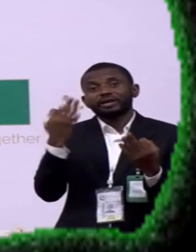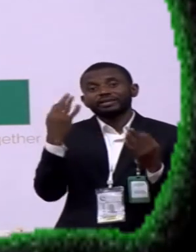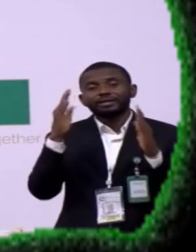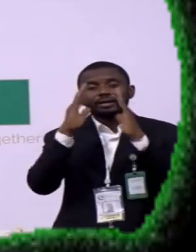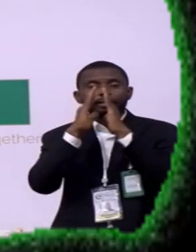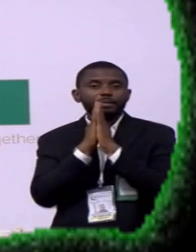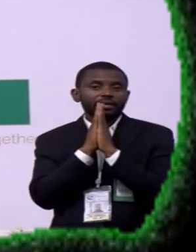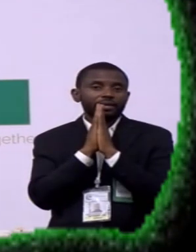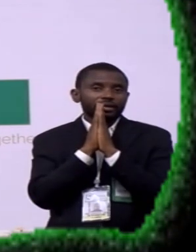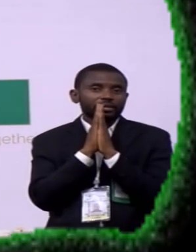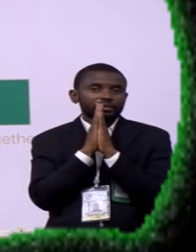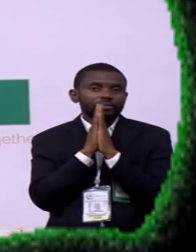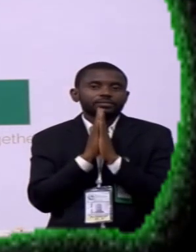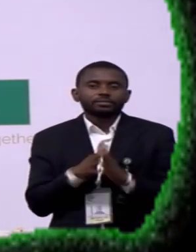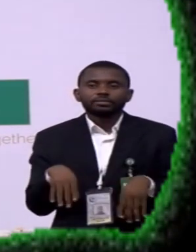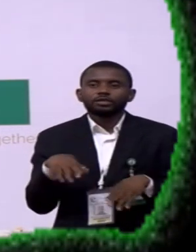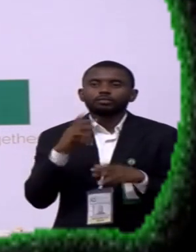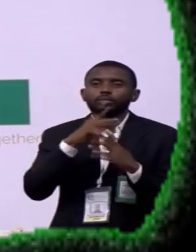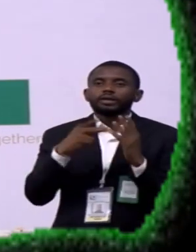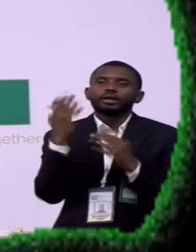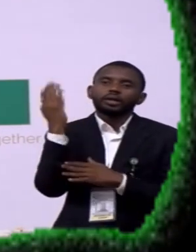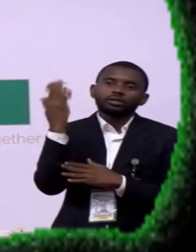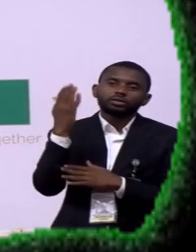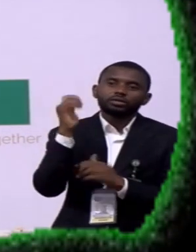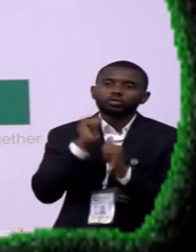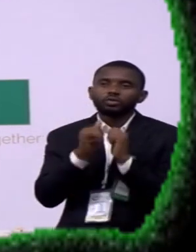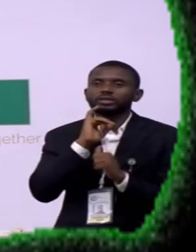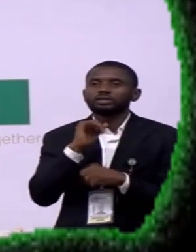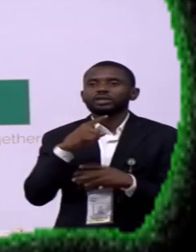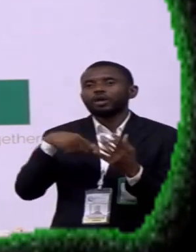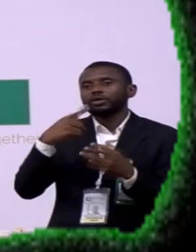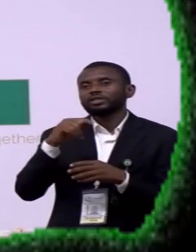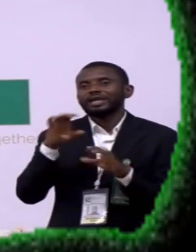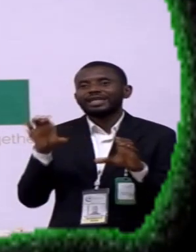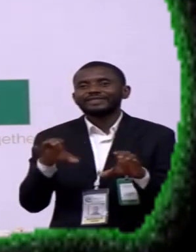prayer public lecture, which is among the activities lined up